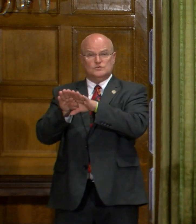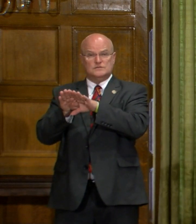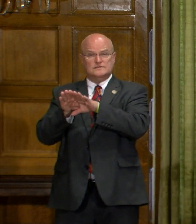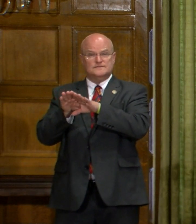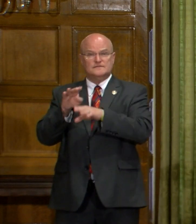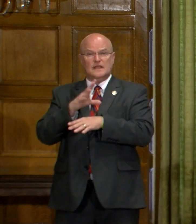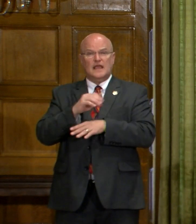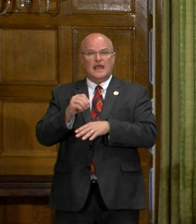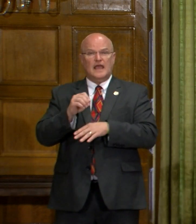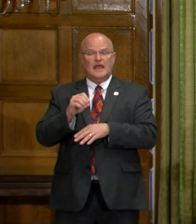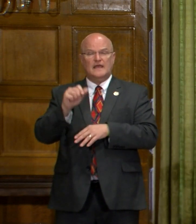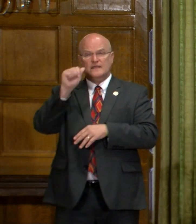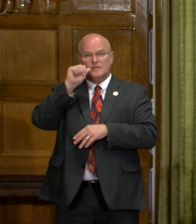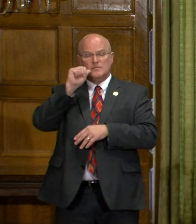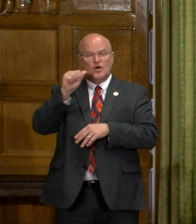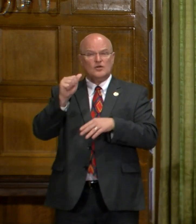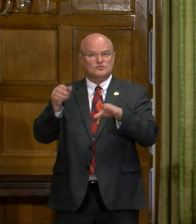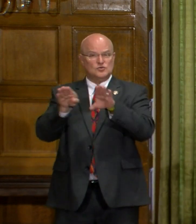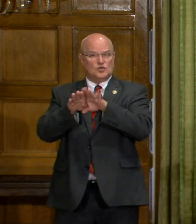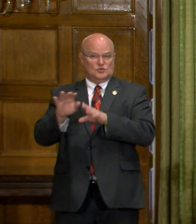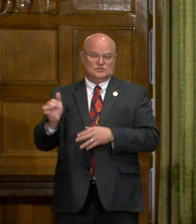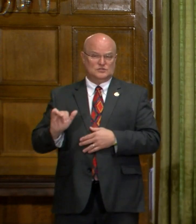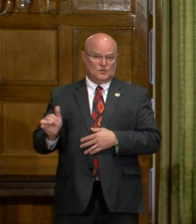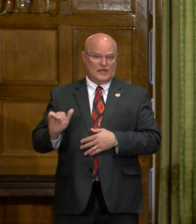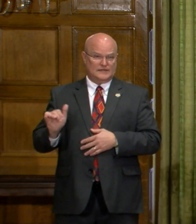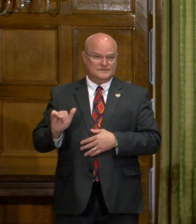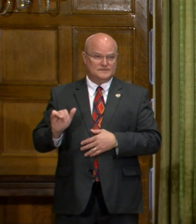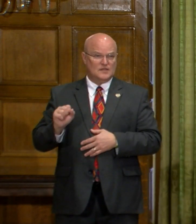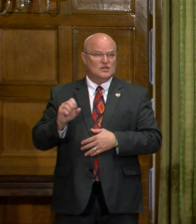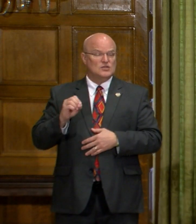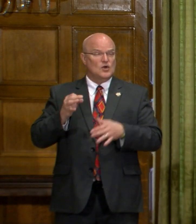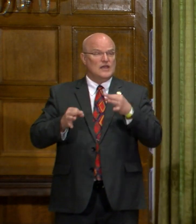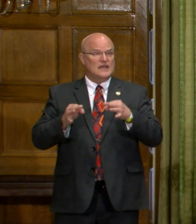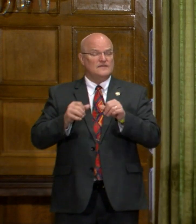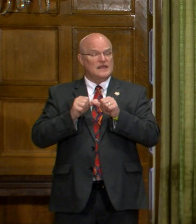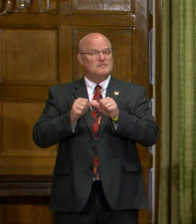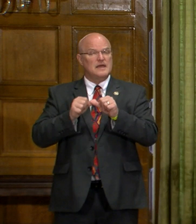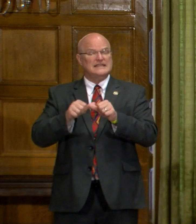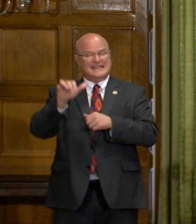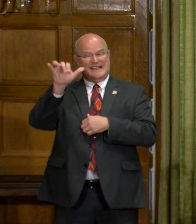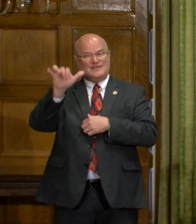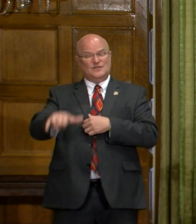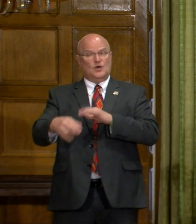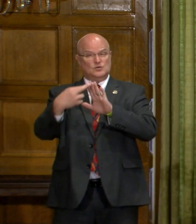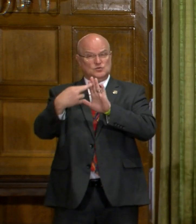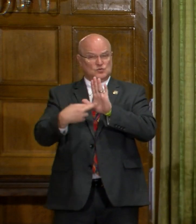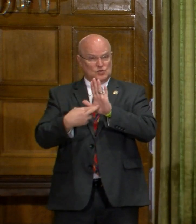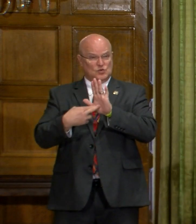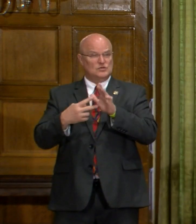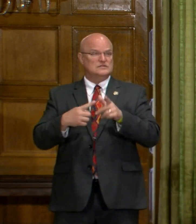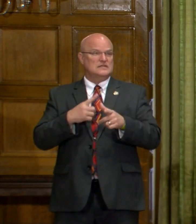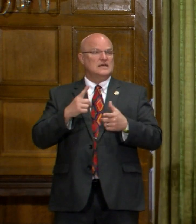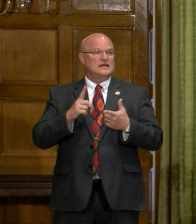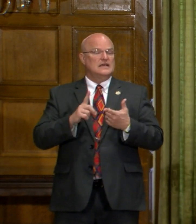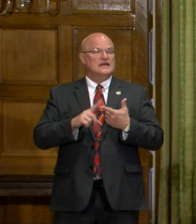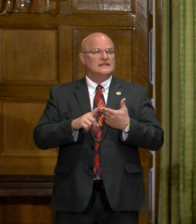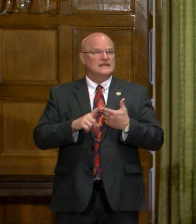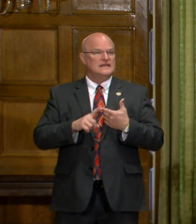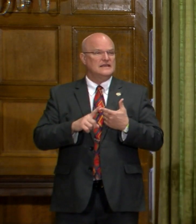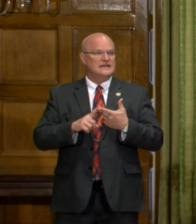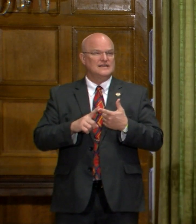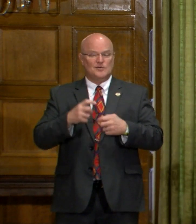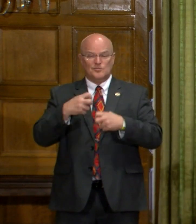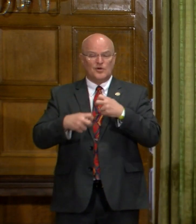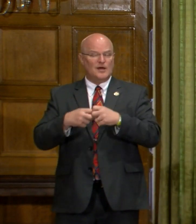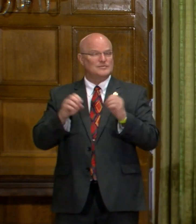their bars or whatever are closed as well. And so if they maintain those rules, then there's not